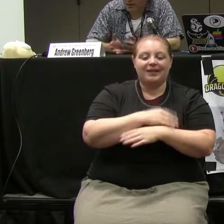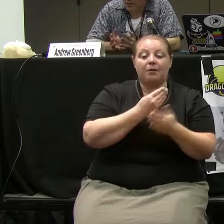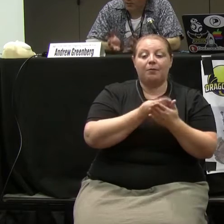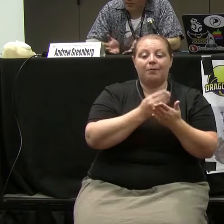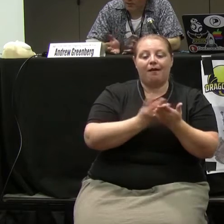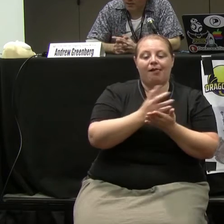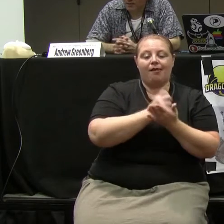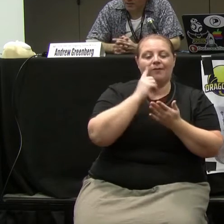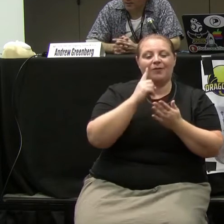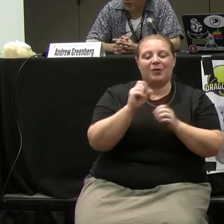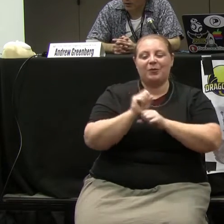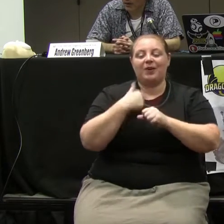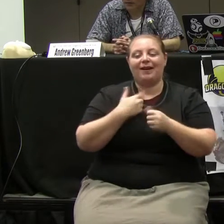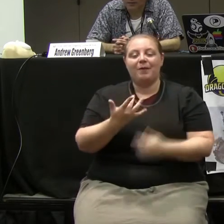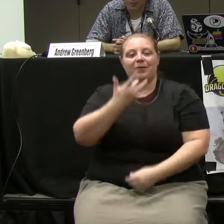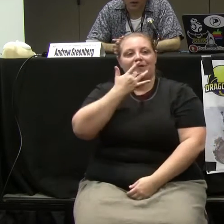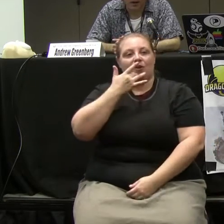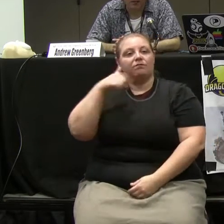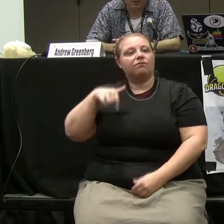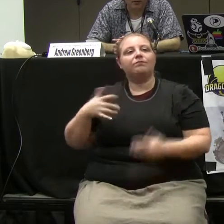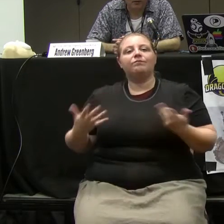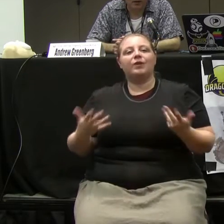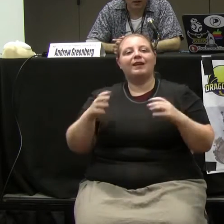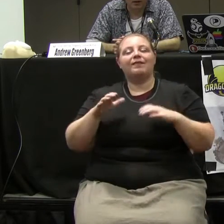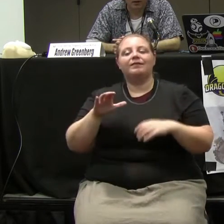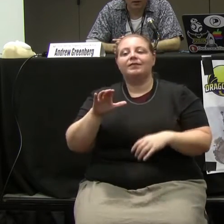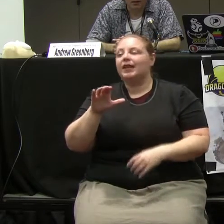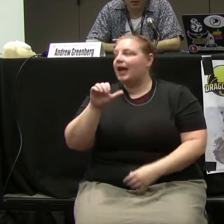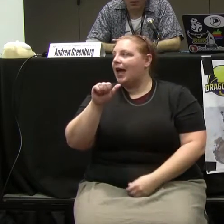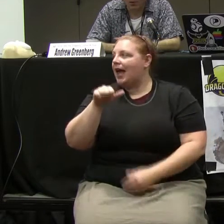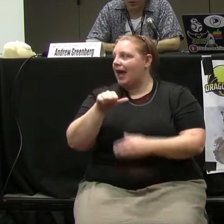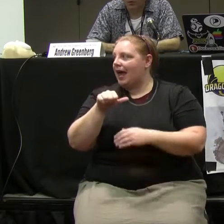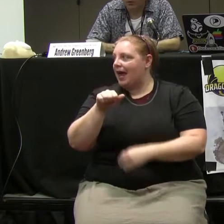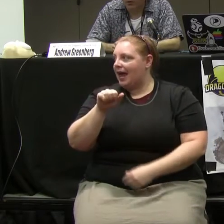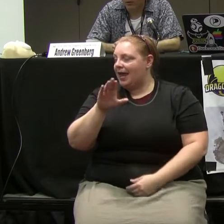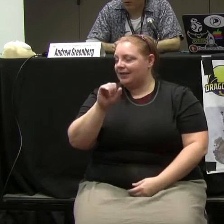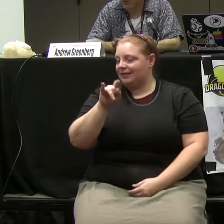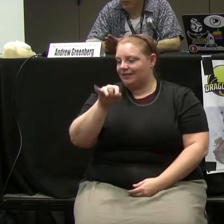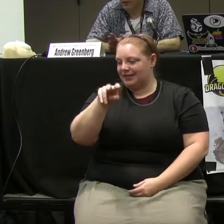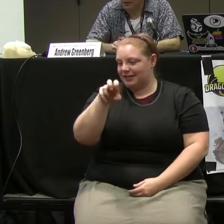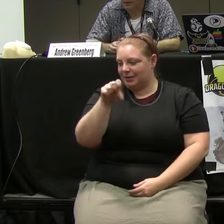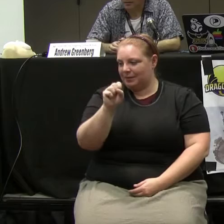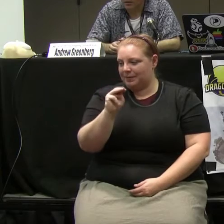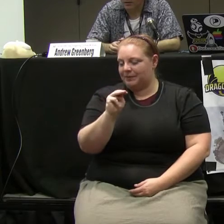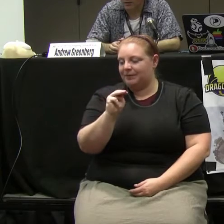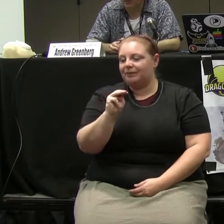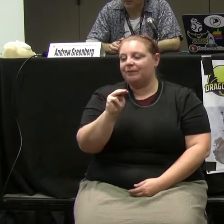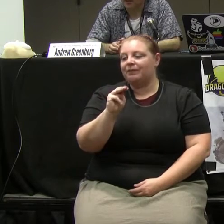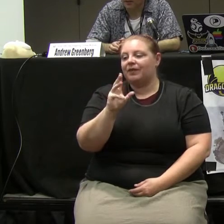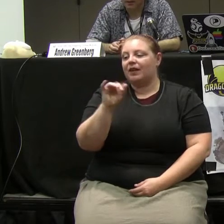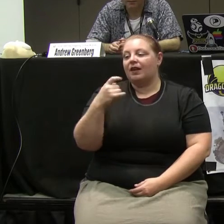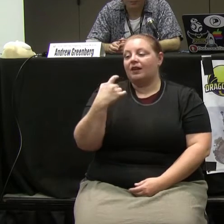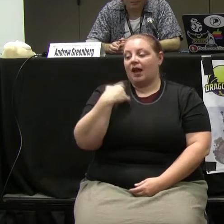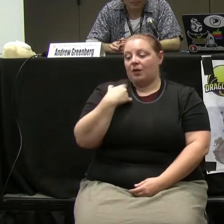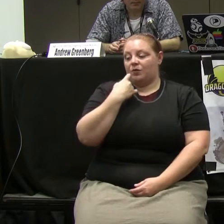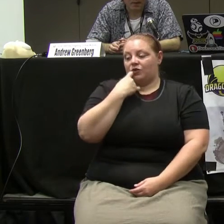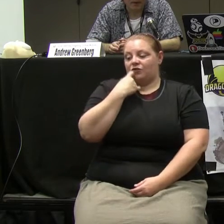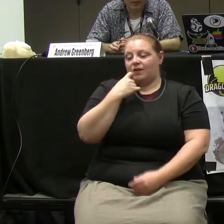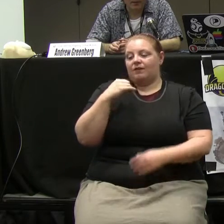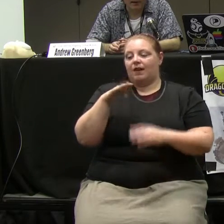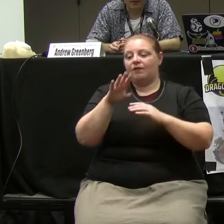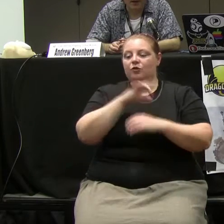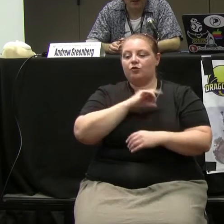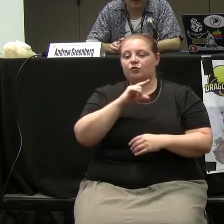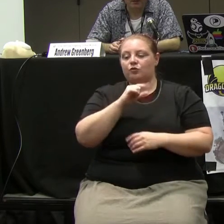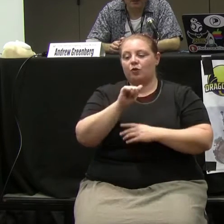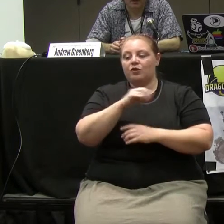to do, which is this sort of activism work. I have served on the board of the Georgia Normal affiliate until just recently. I've